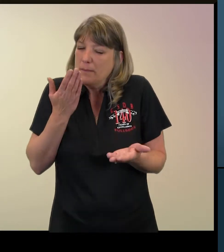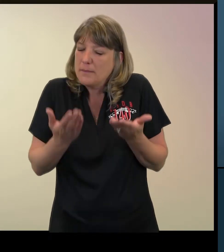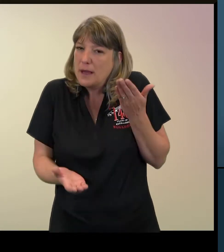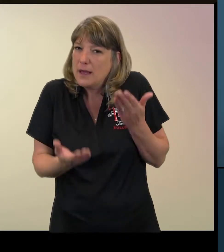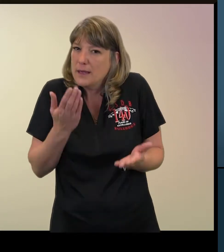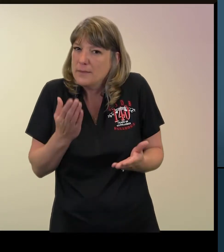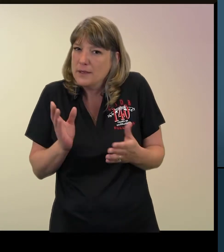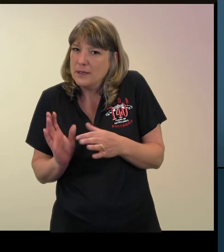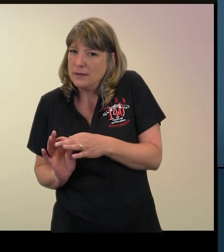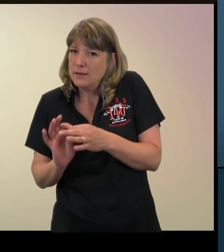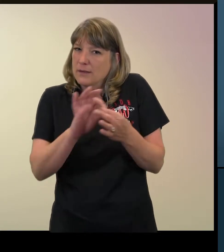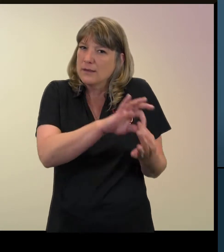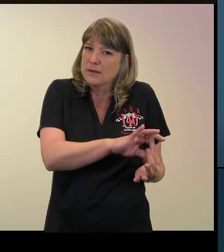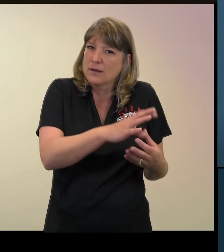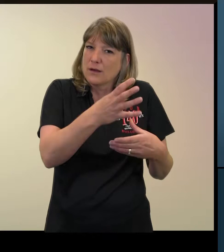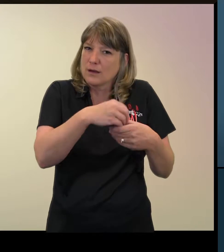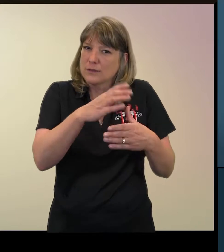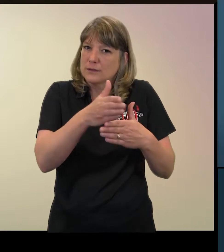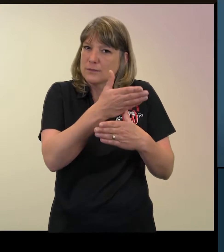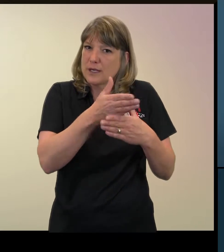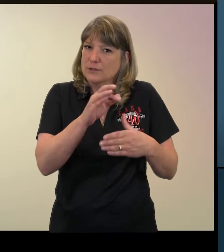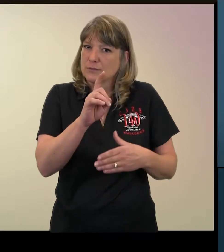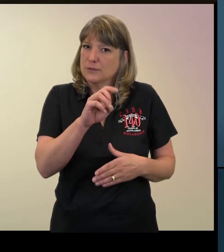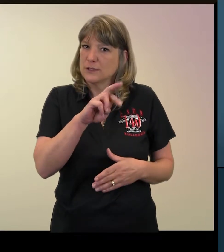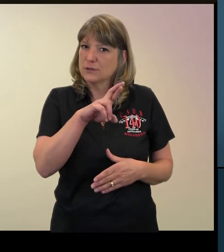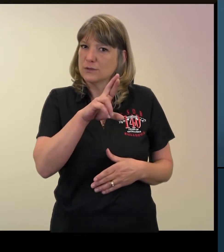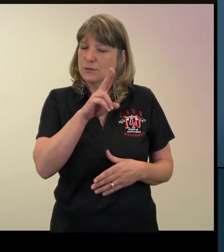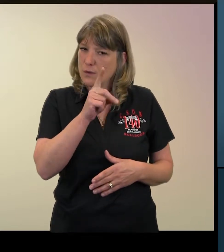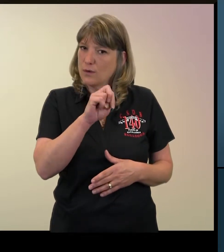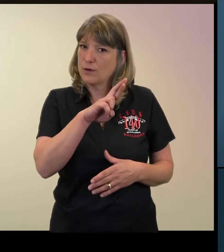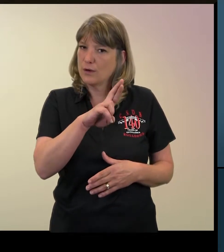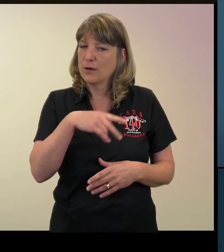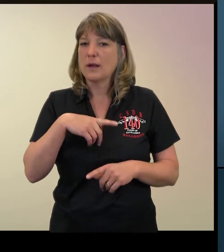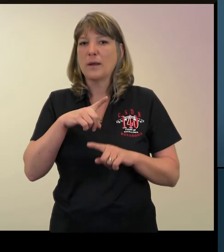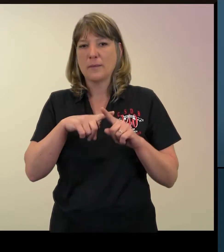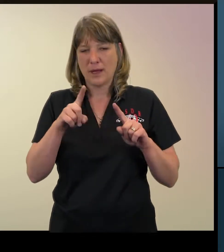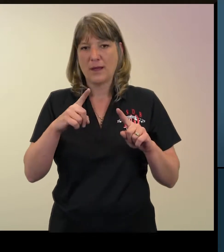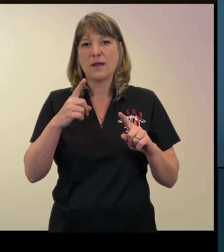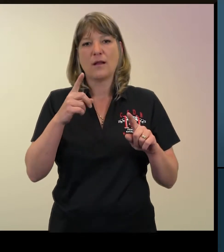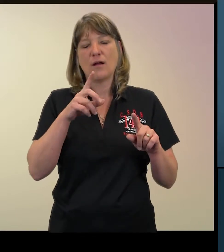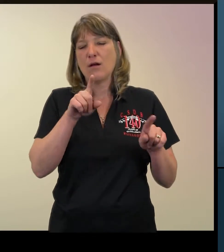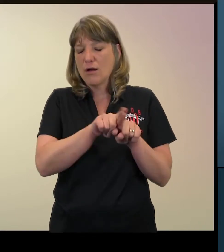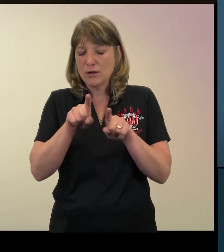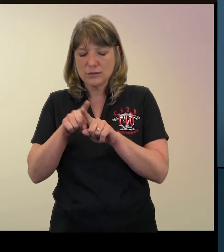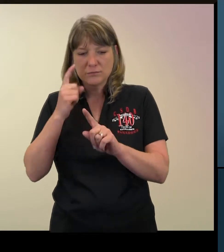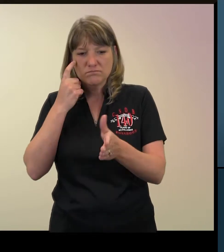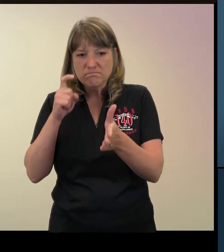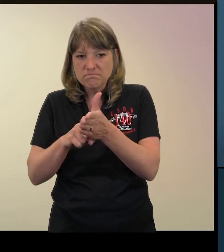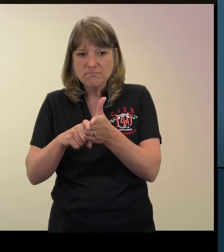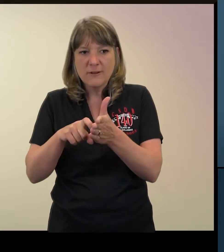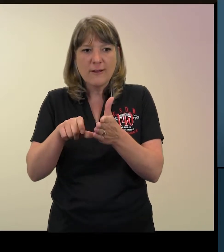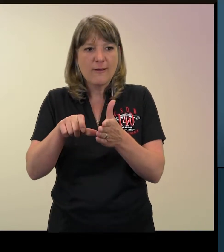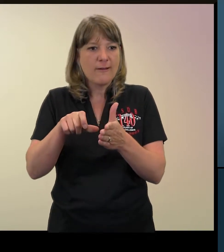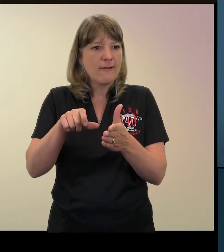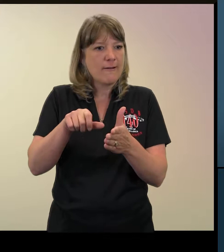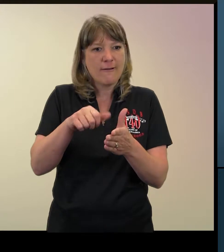behaviors that might be associated with an autism spectrum disorder, but it can also capture developmental differences that might